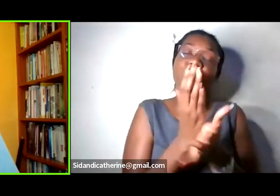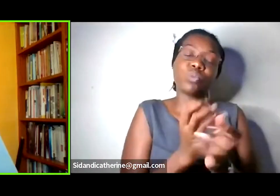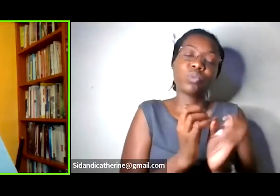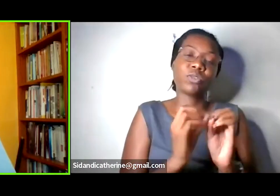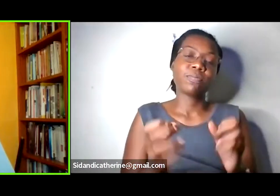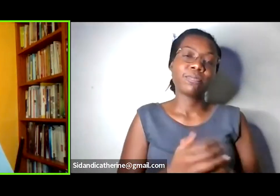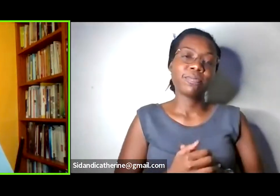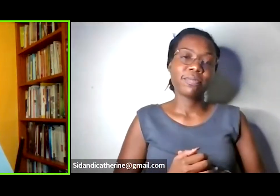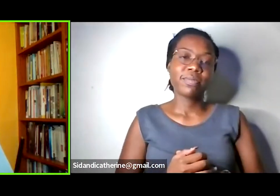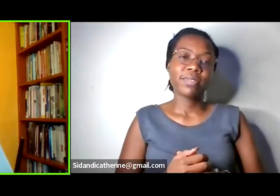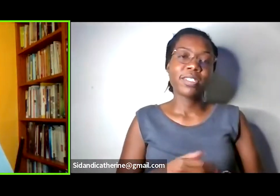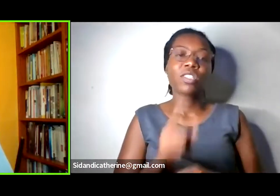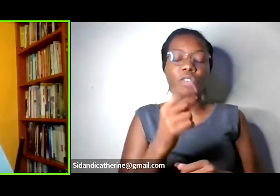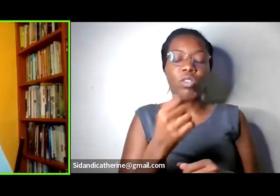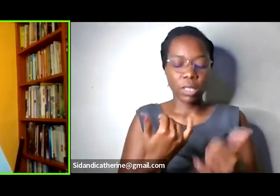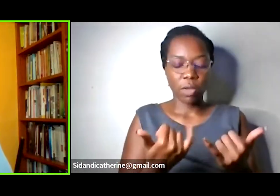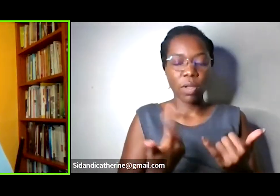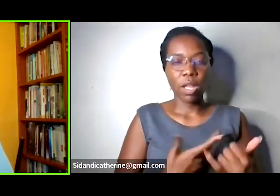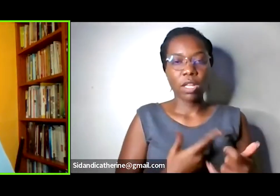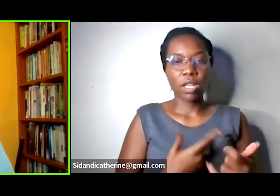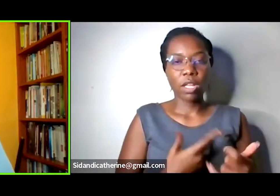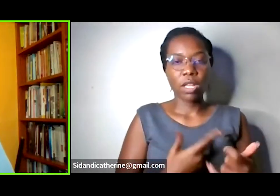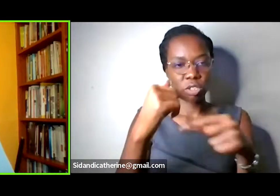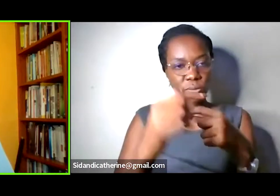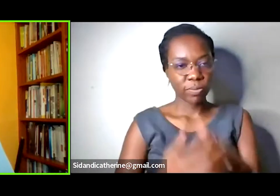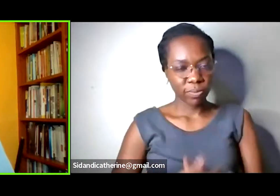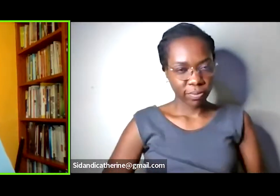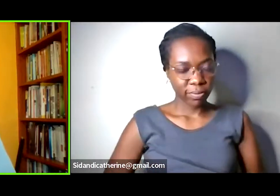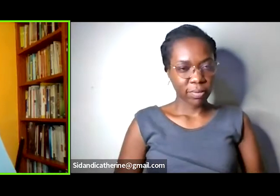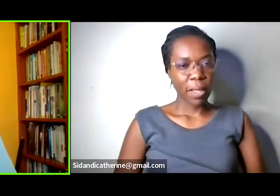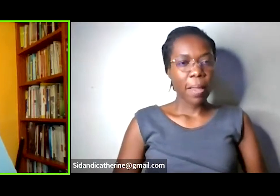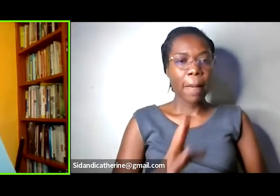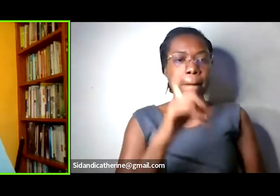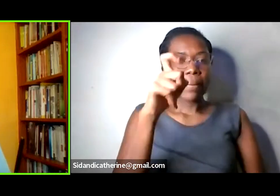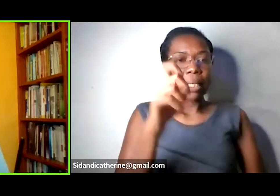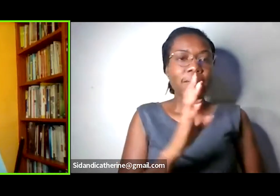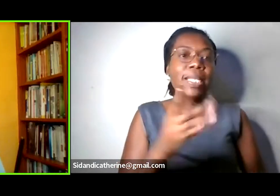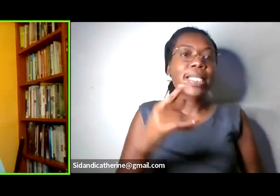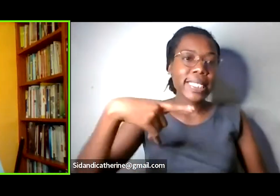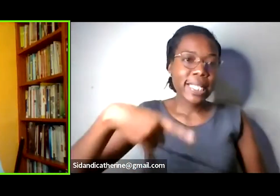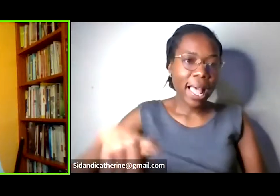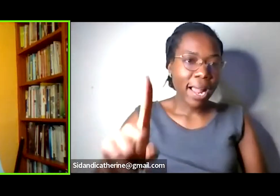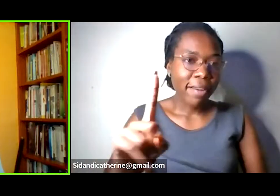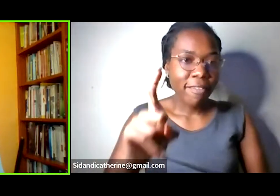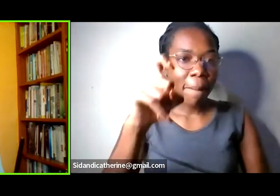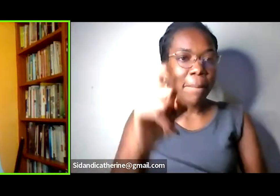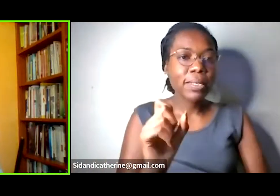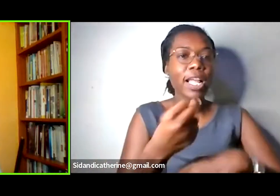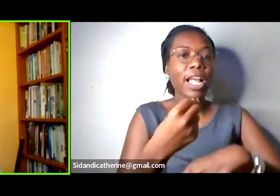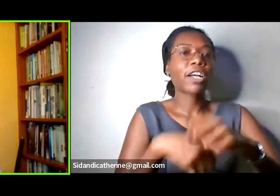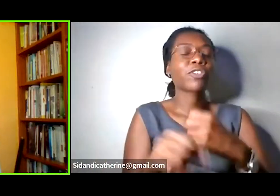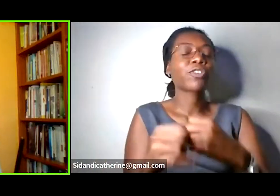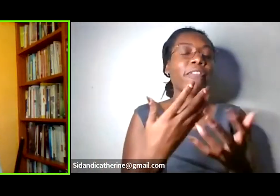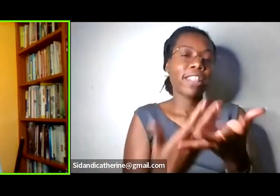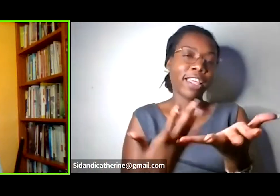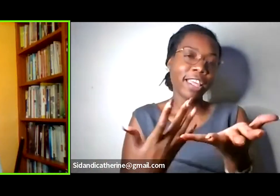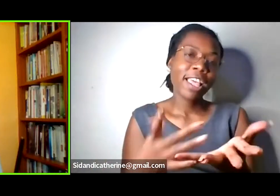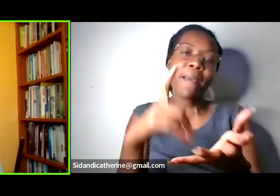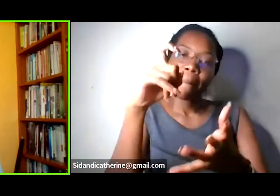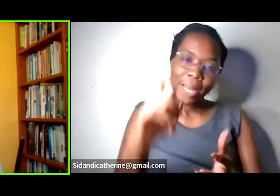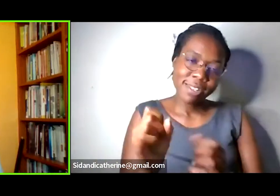see, so are you for real? So you've got to find a way to showcase your success,